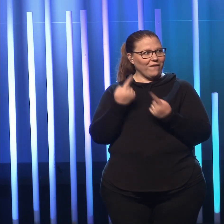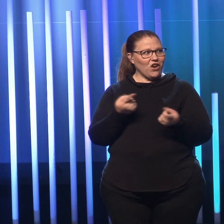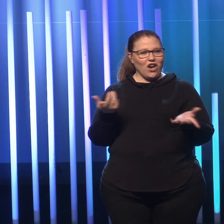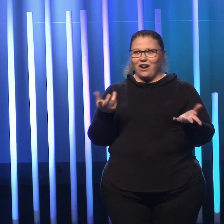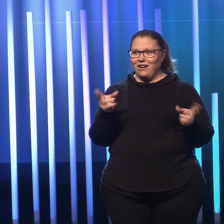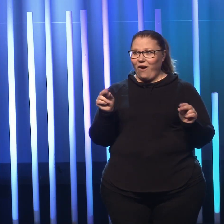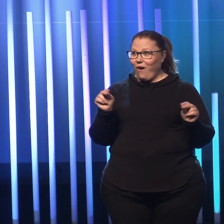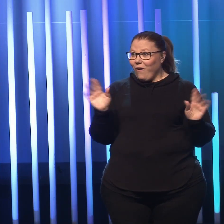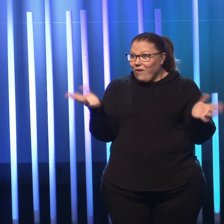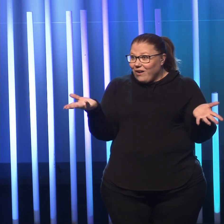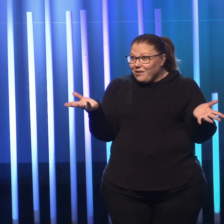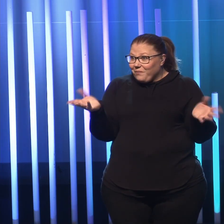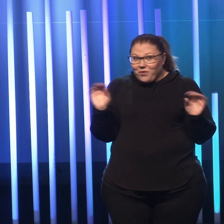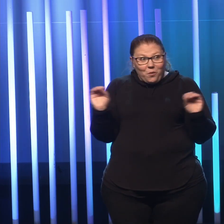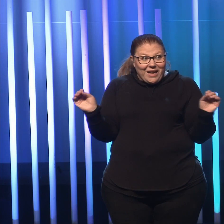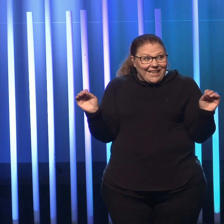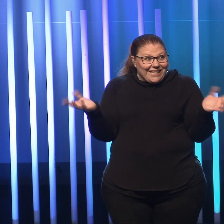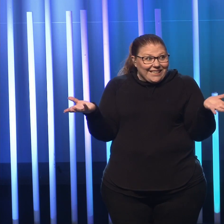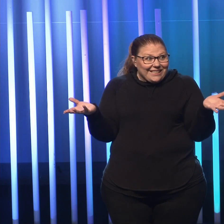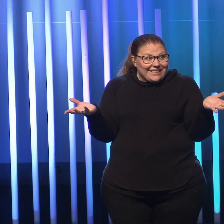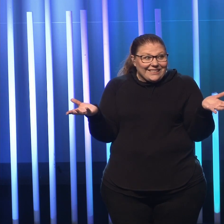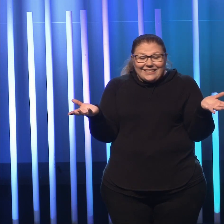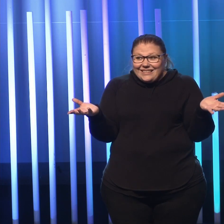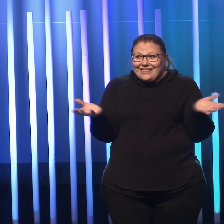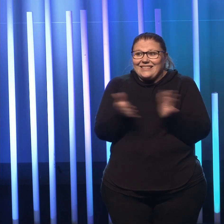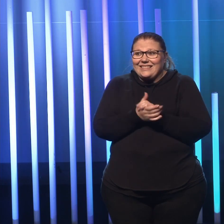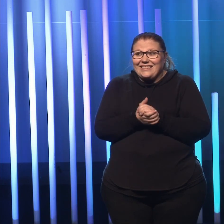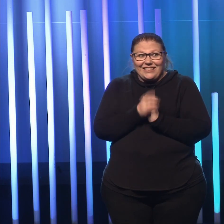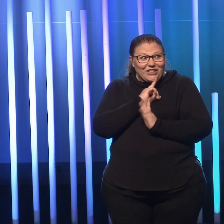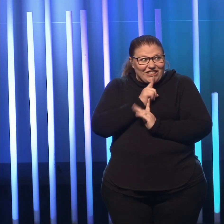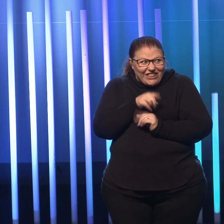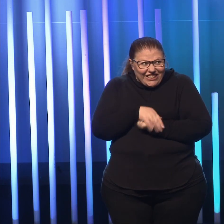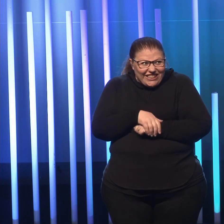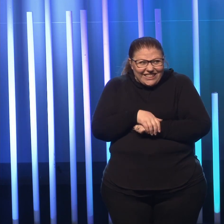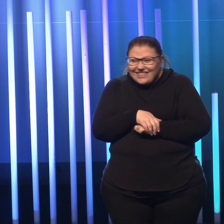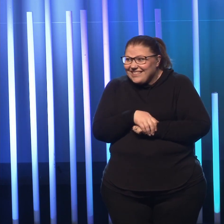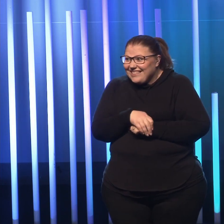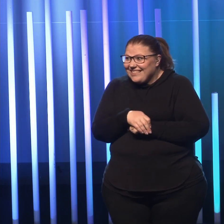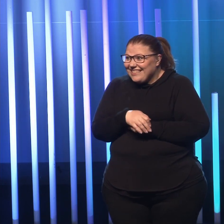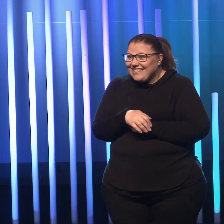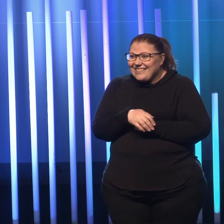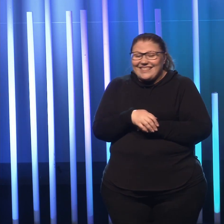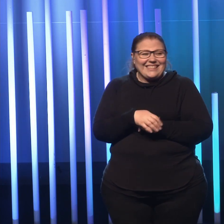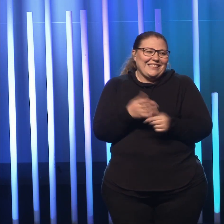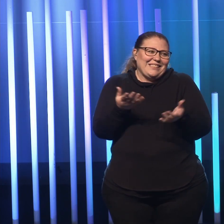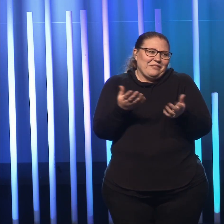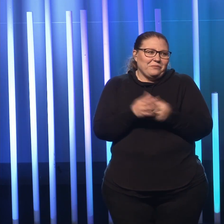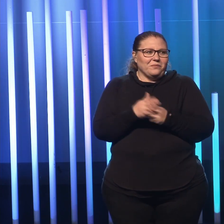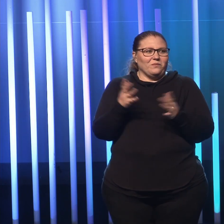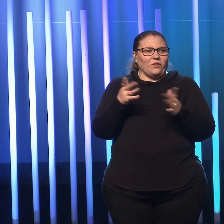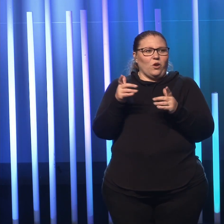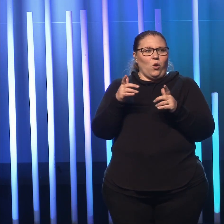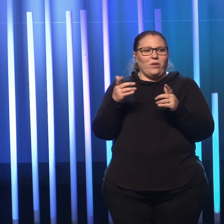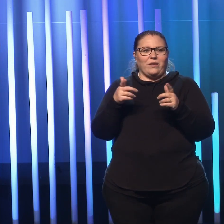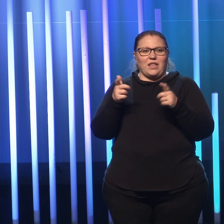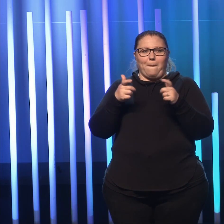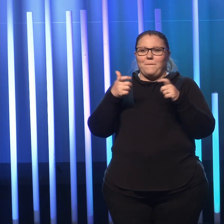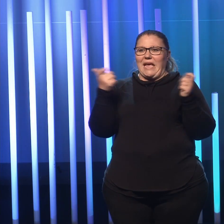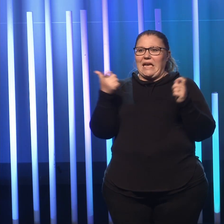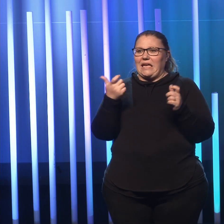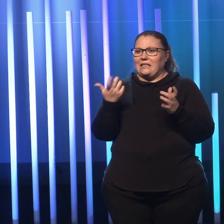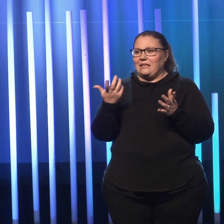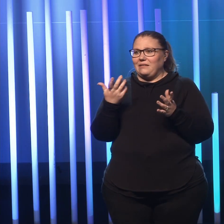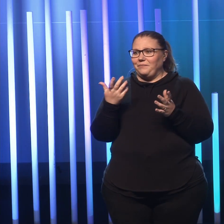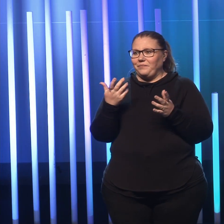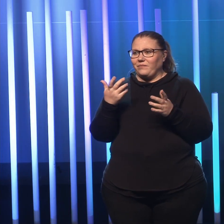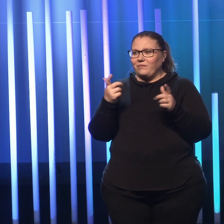No, not at all. Nobody is? You sure about that? What was the biggest upset for you? I'm filling time right